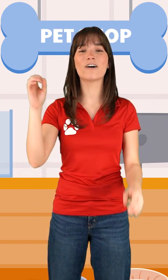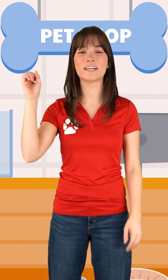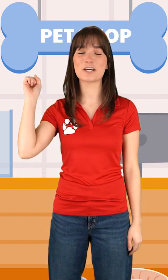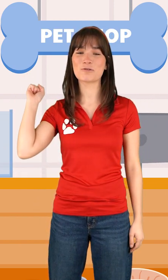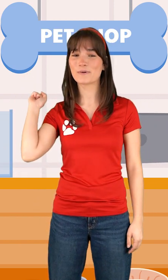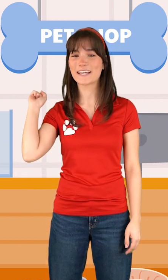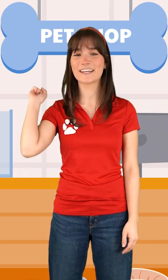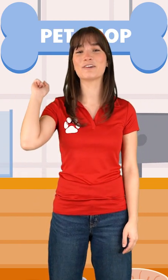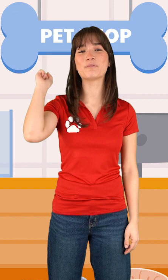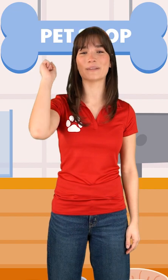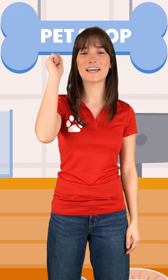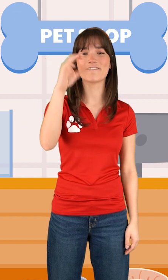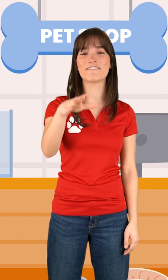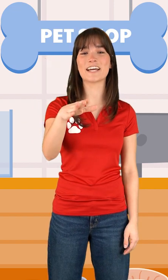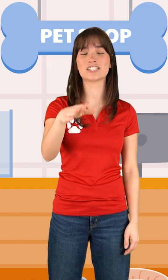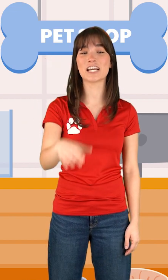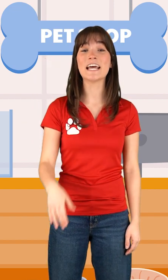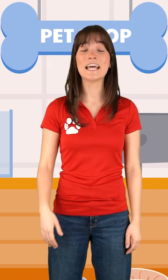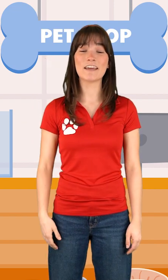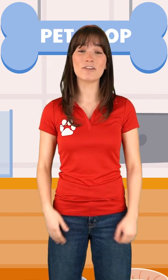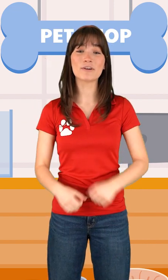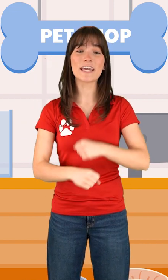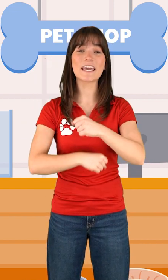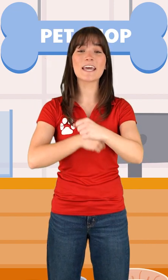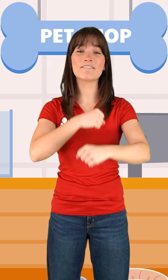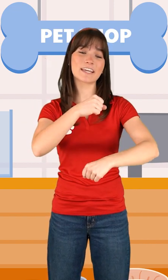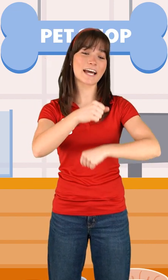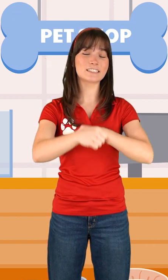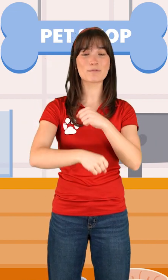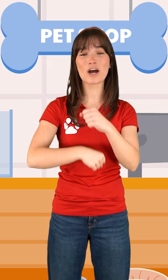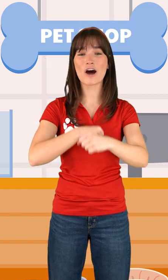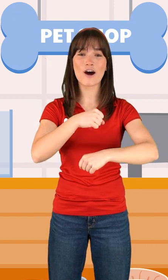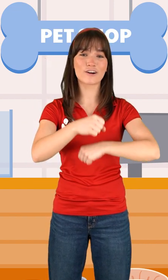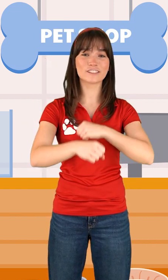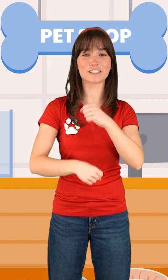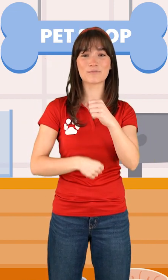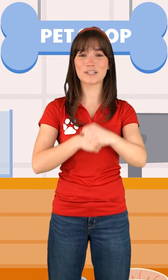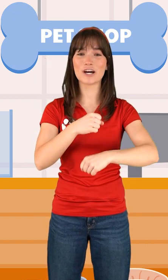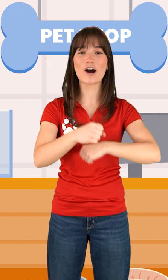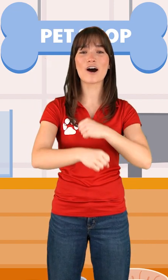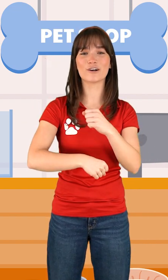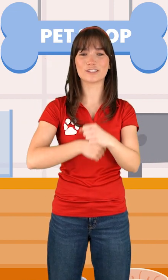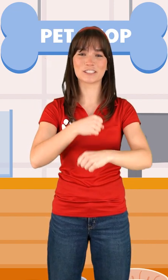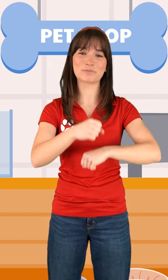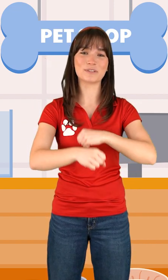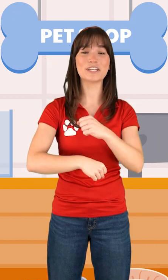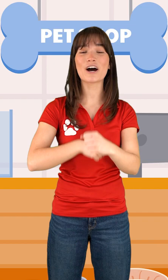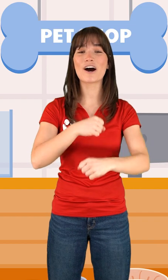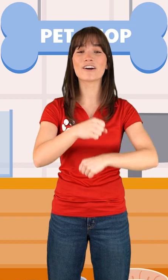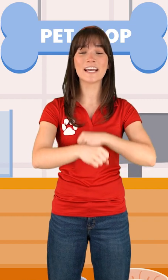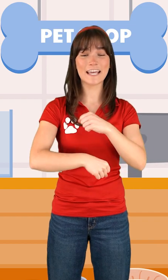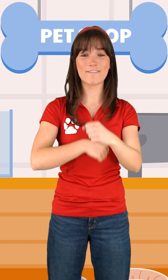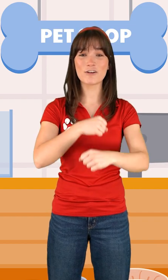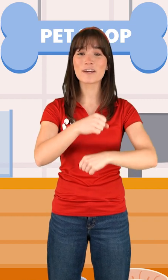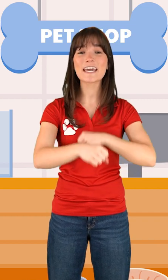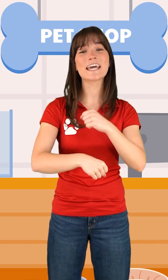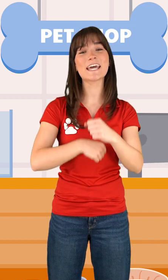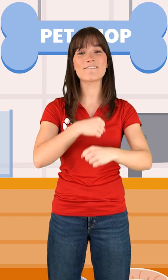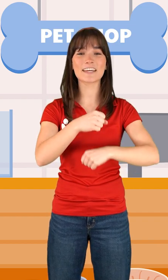he will play fetch. If you give a cat some yarn, some yarn, some yarn. If you give a cat